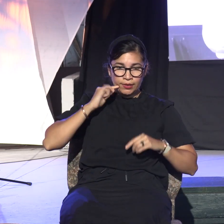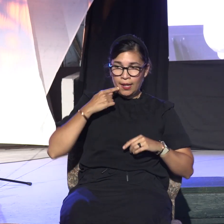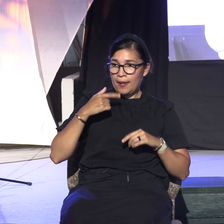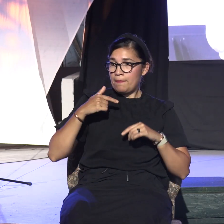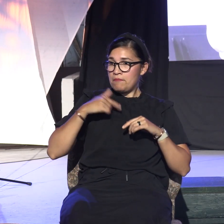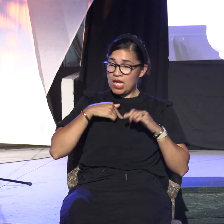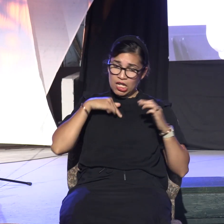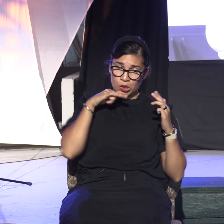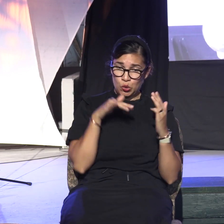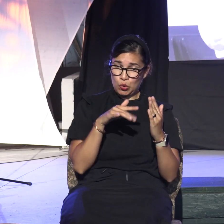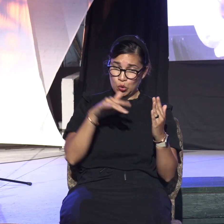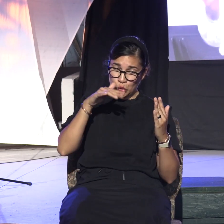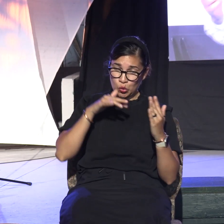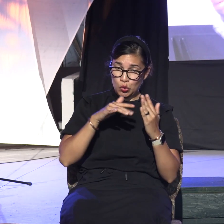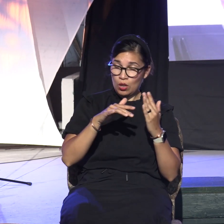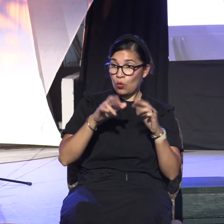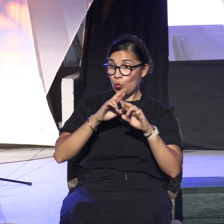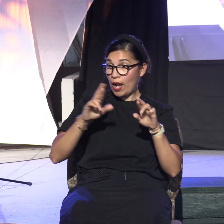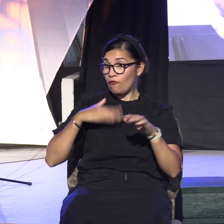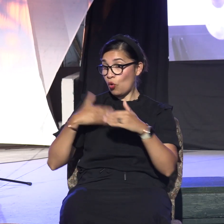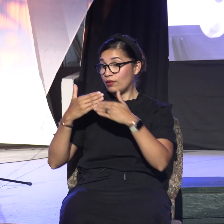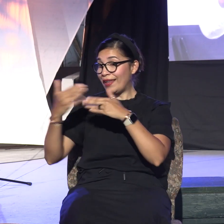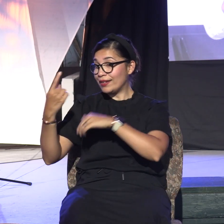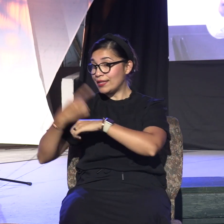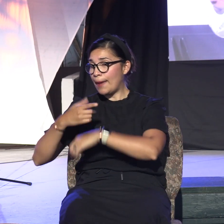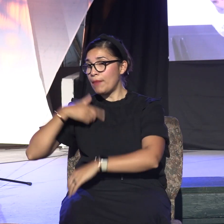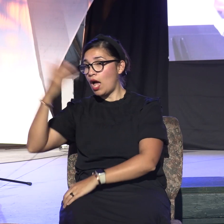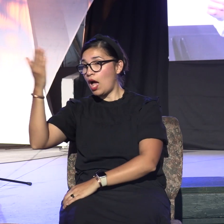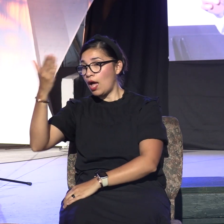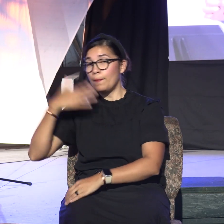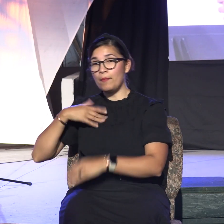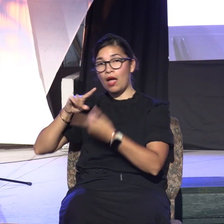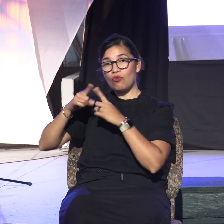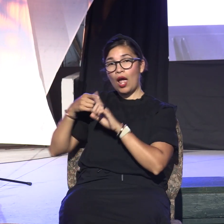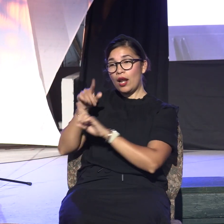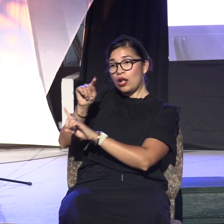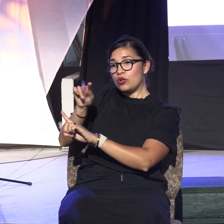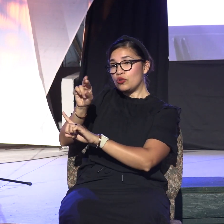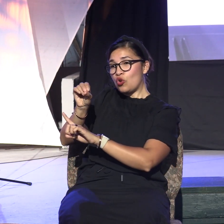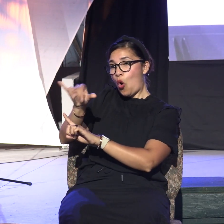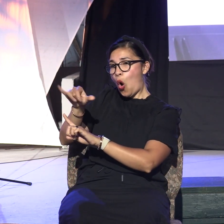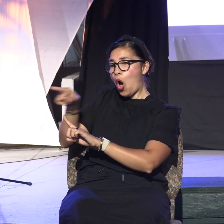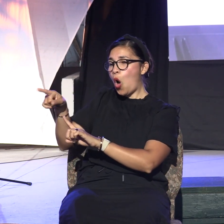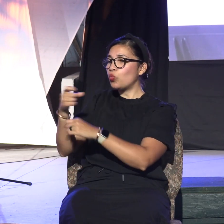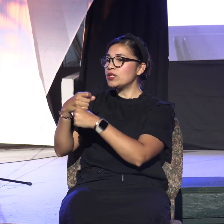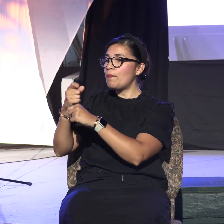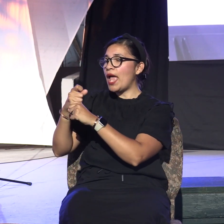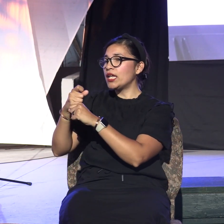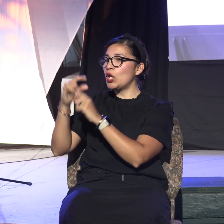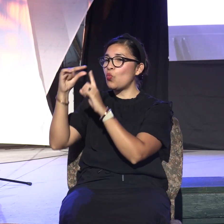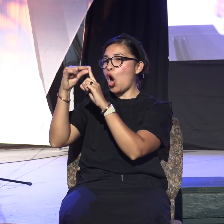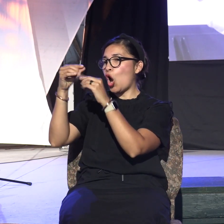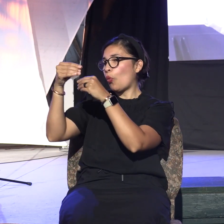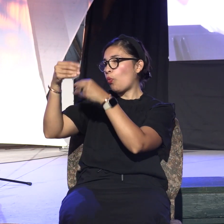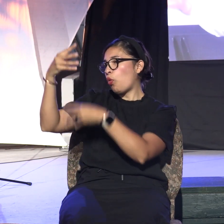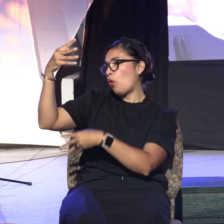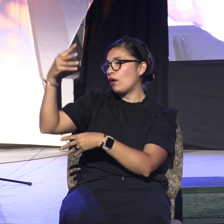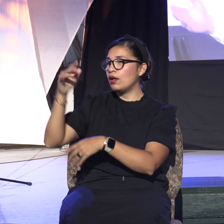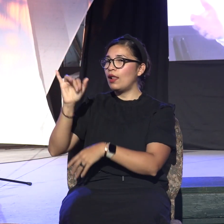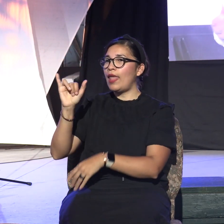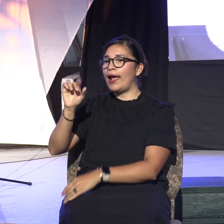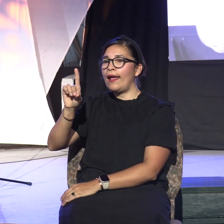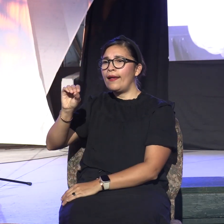words like dodgeball and kumquats. Then he explained, here's the deal, Karl. For